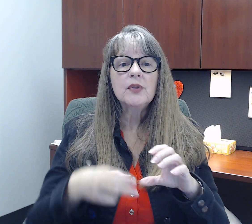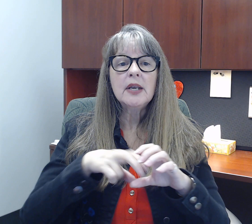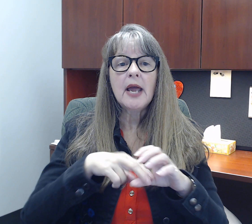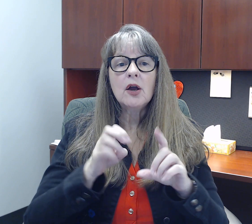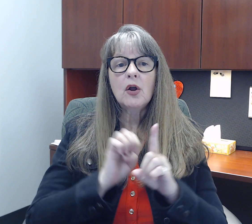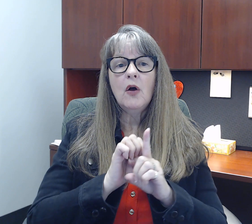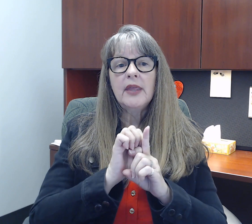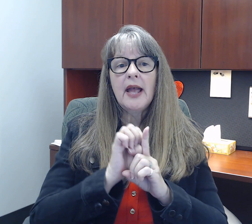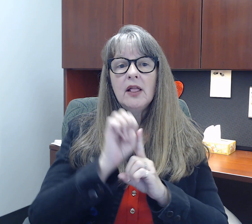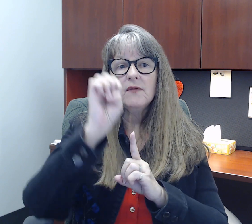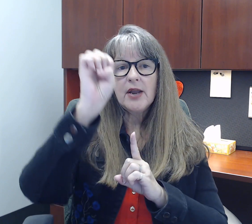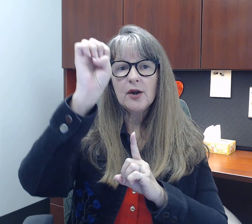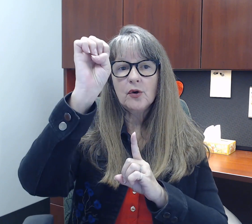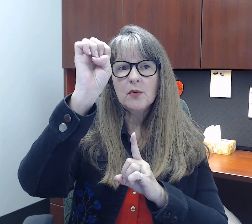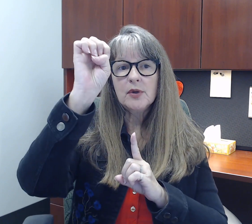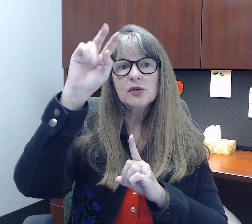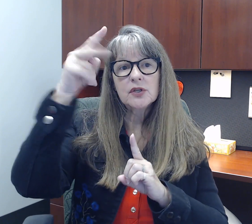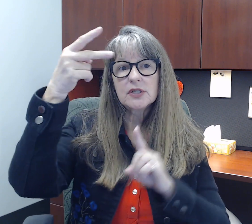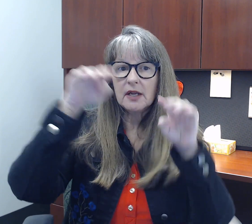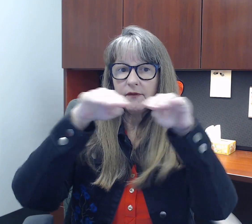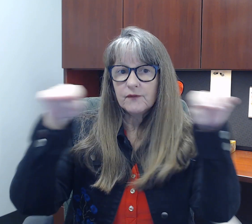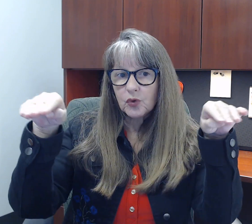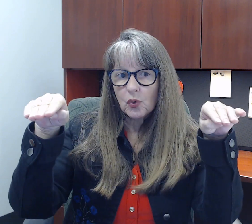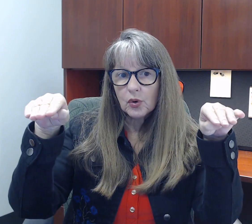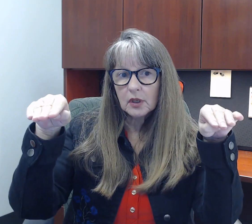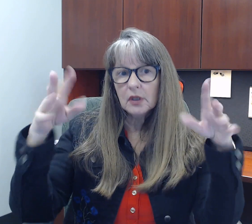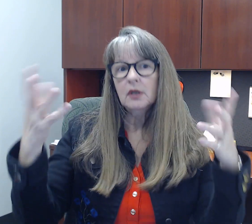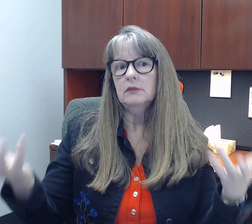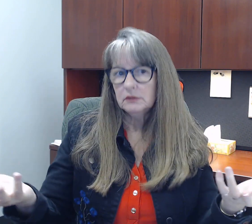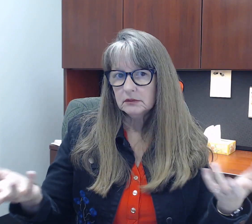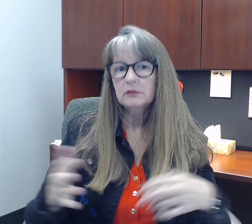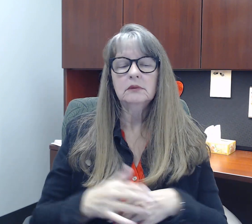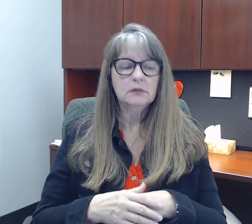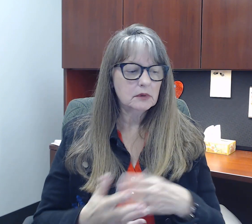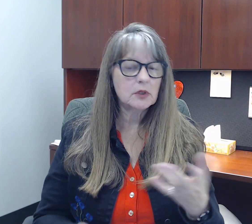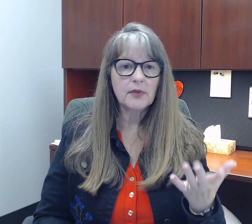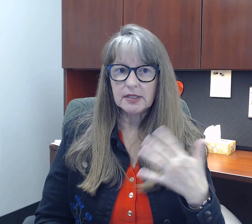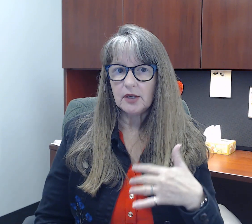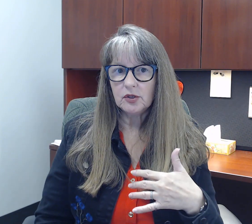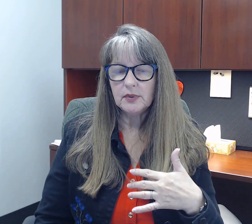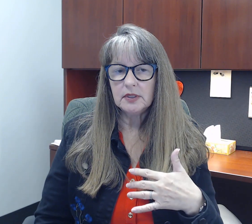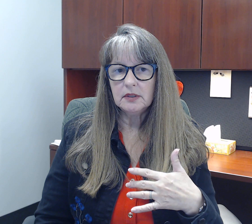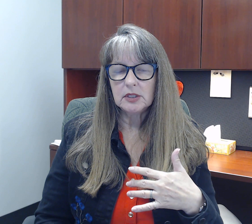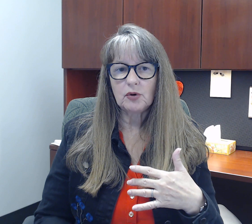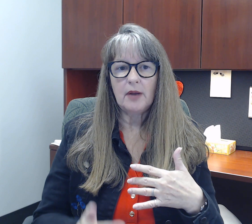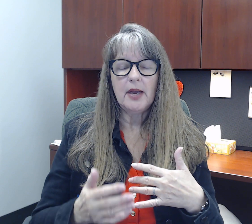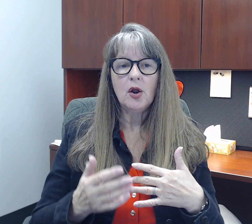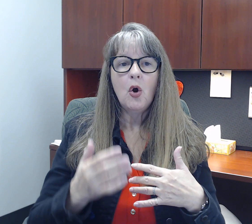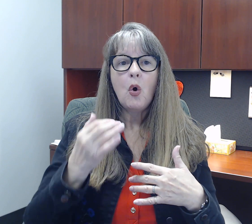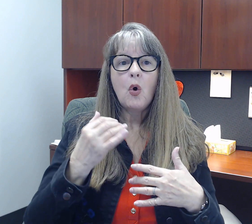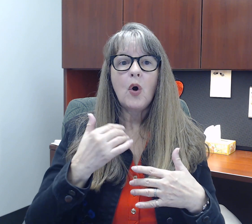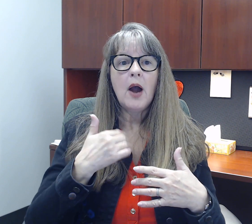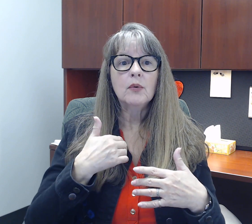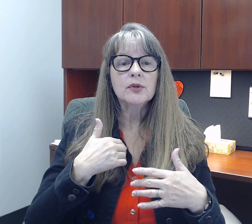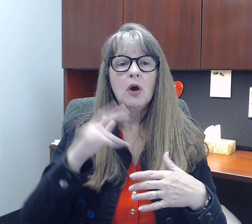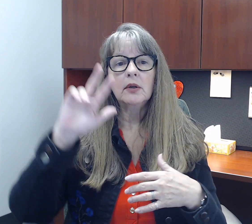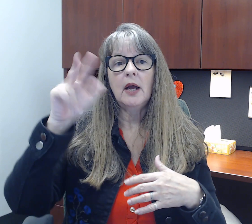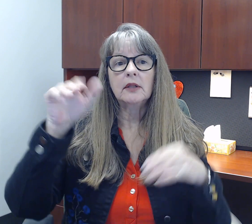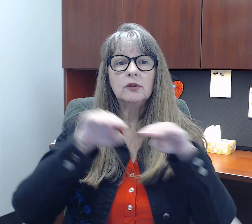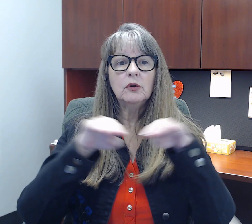I got on the elevator and went to the second floor. So that's how you would describe that. Or I was on like the third